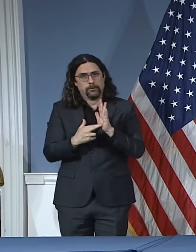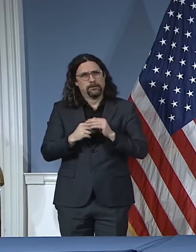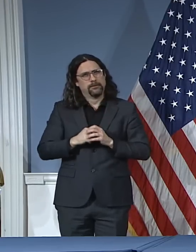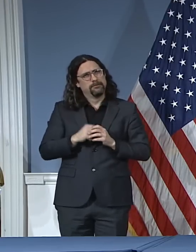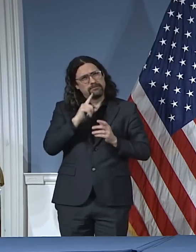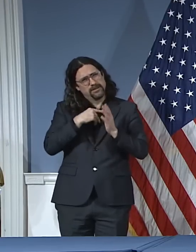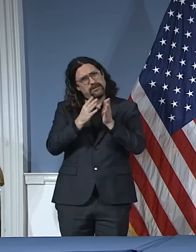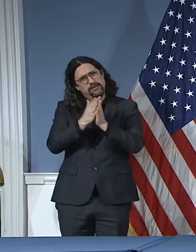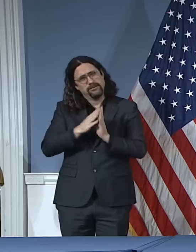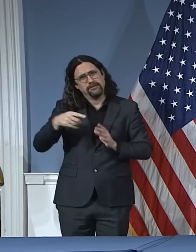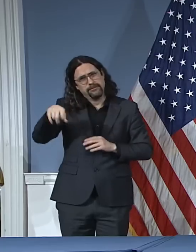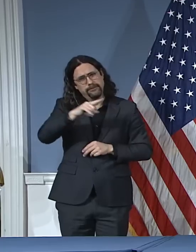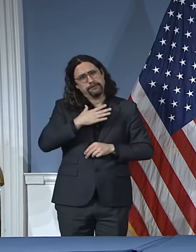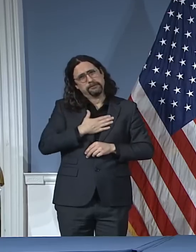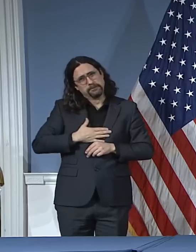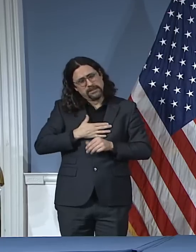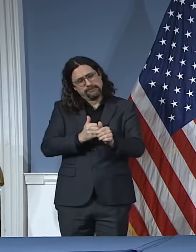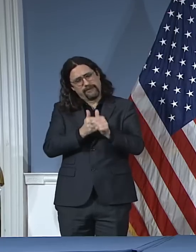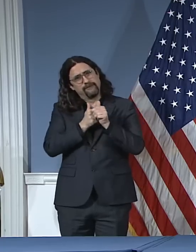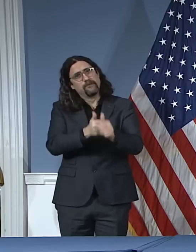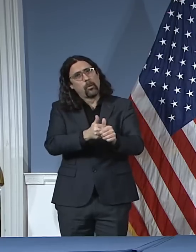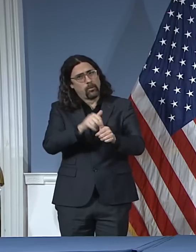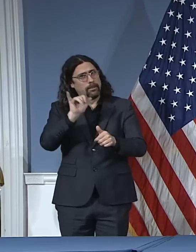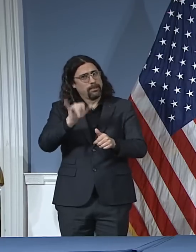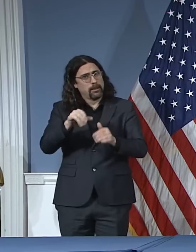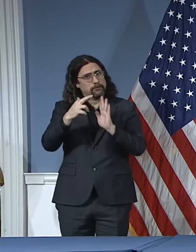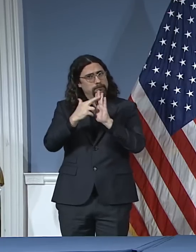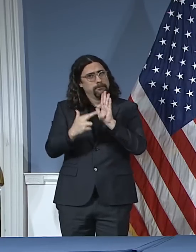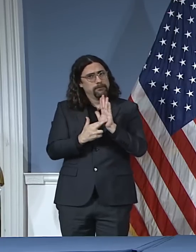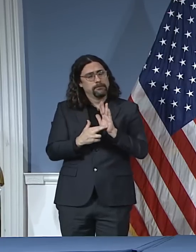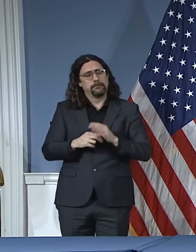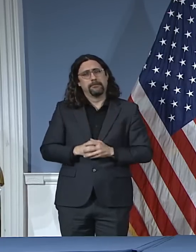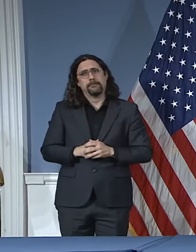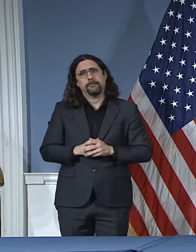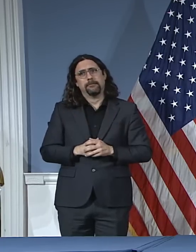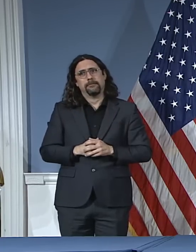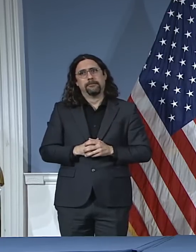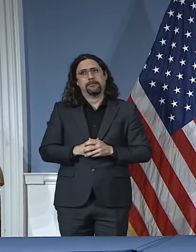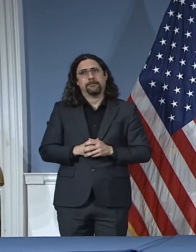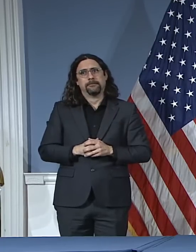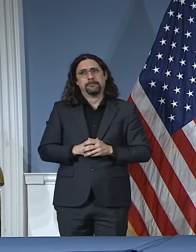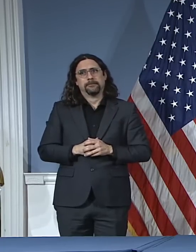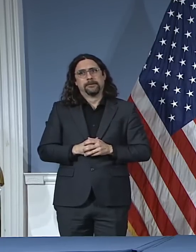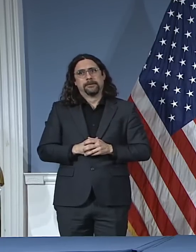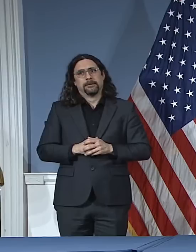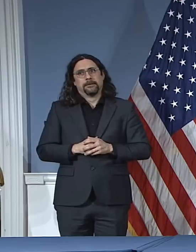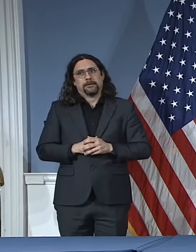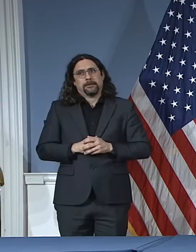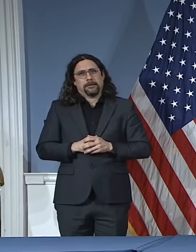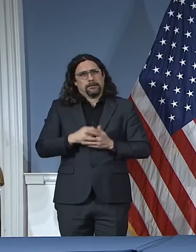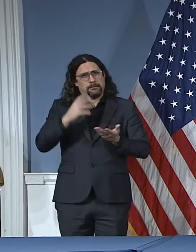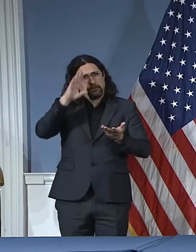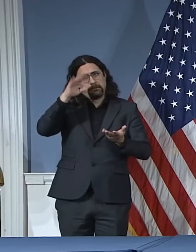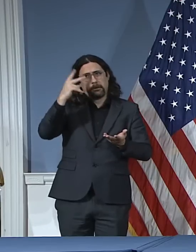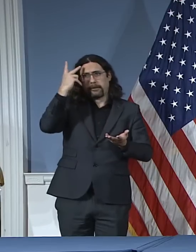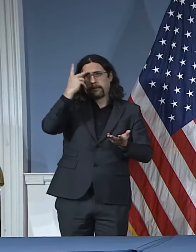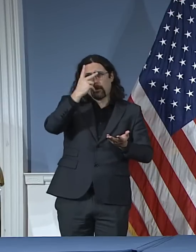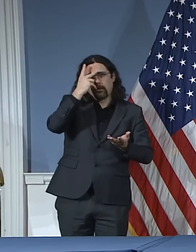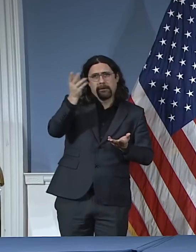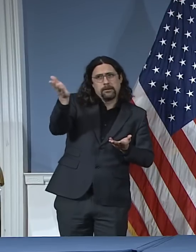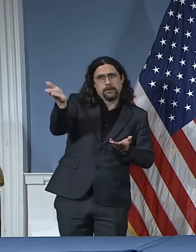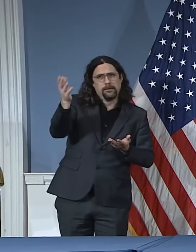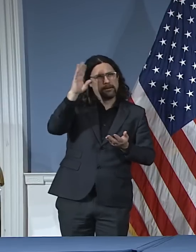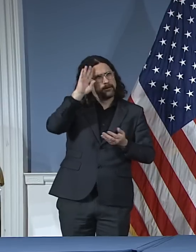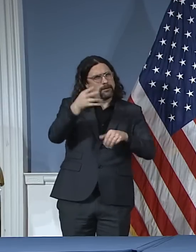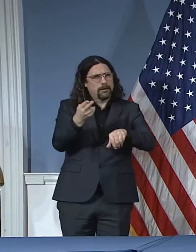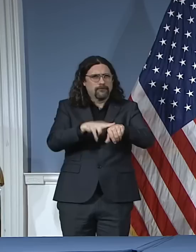to get outside for a little bit. You want to get some exercise. You want to go for a run. Whatever it is, that's normal. You got to socially distance.